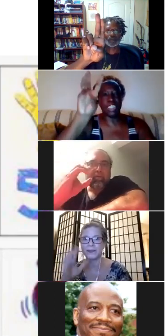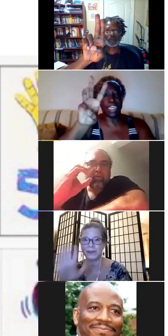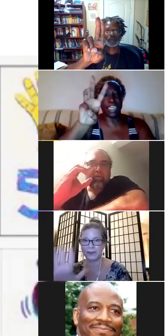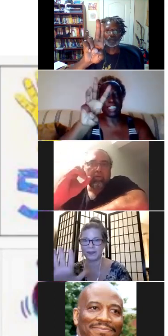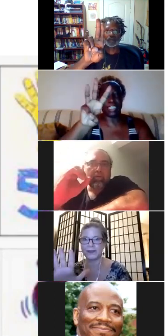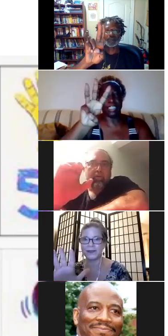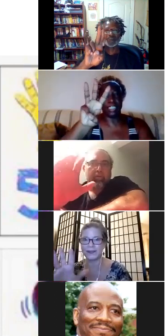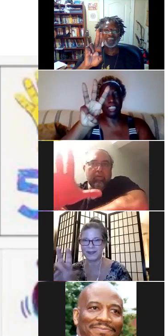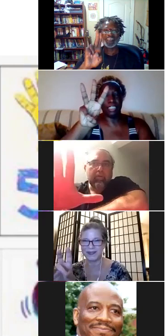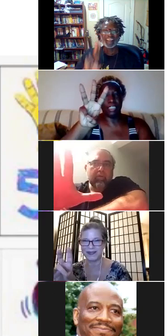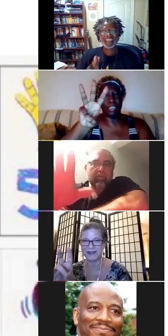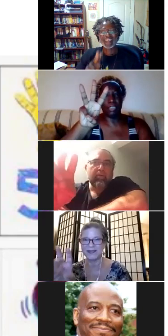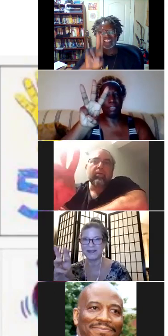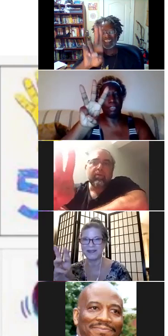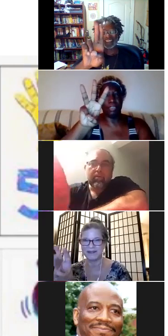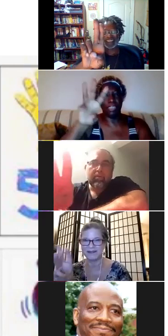256.